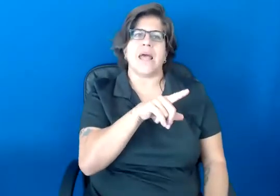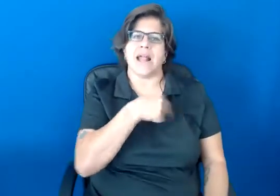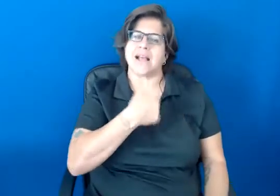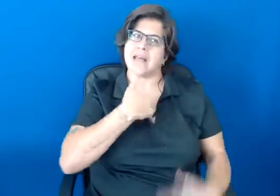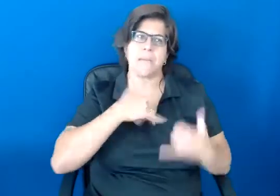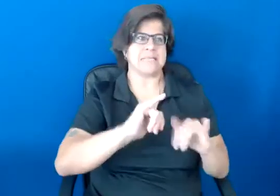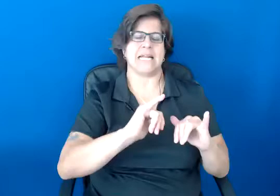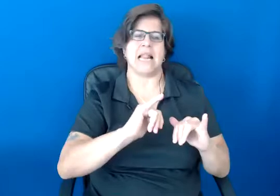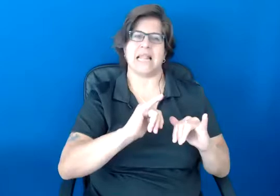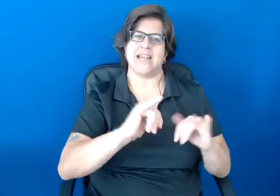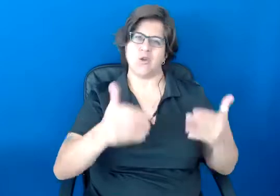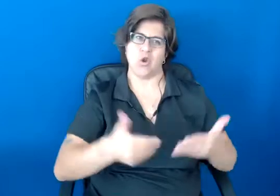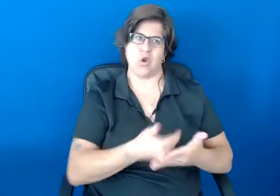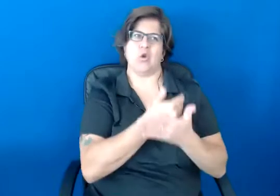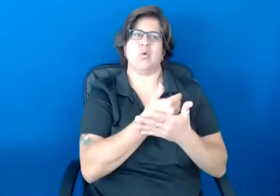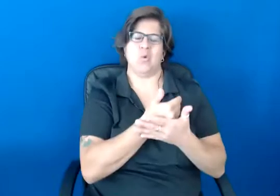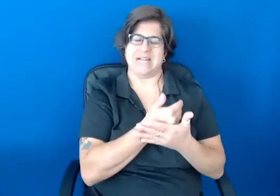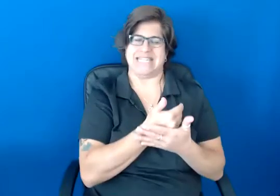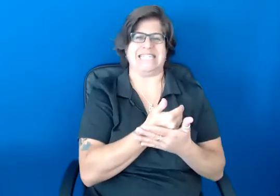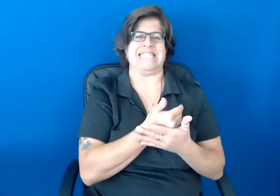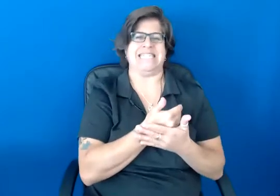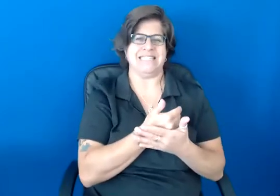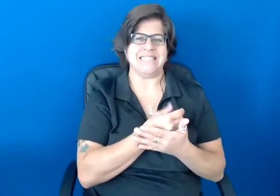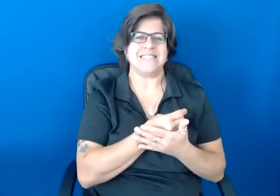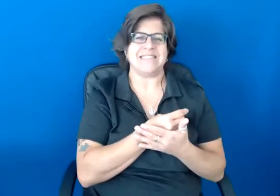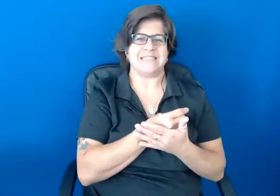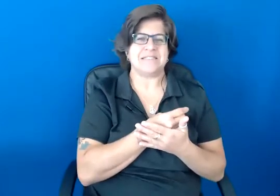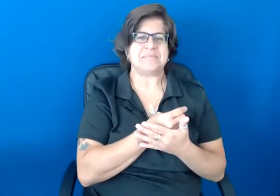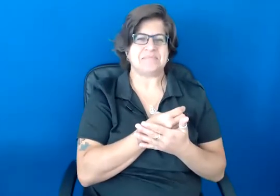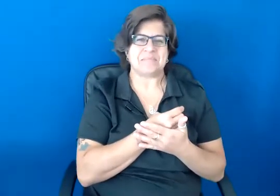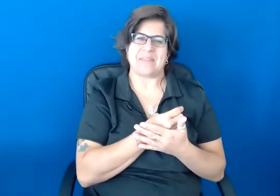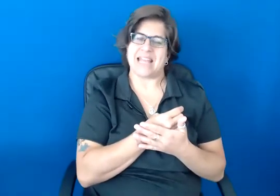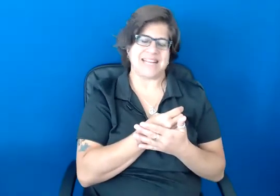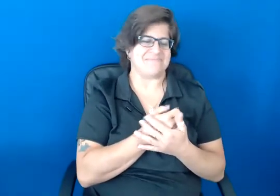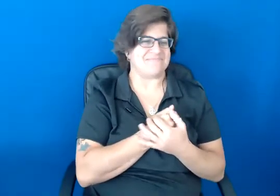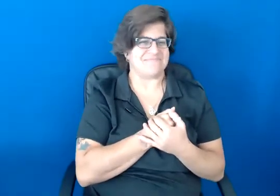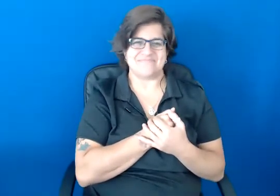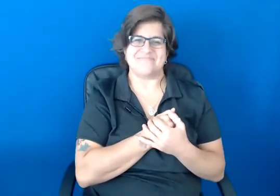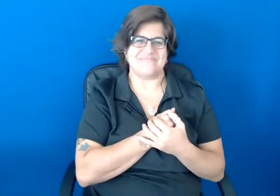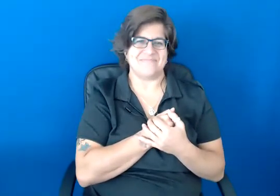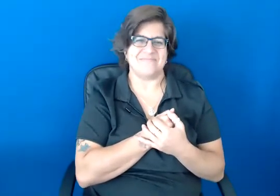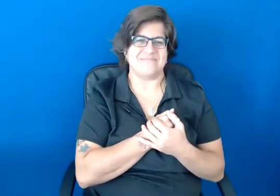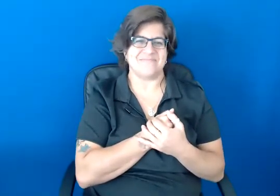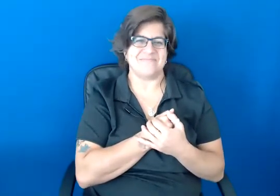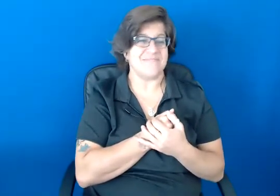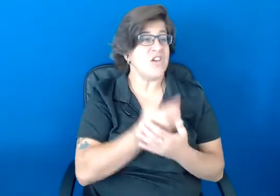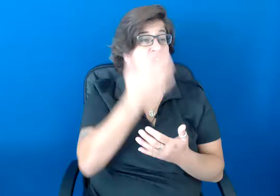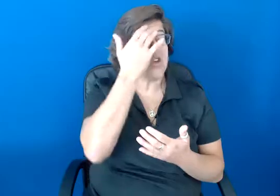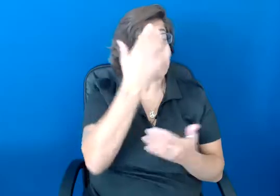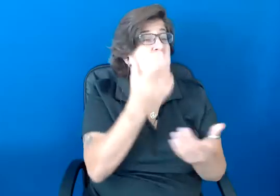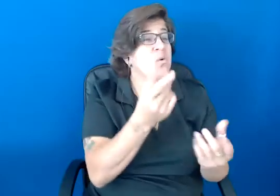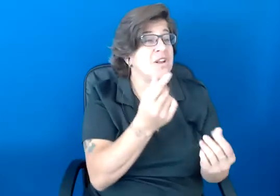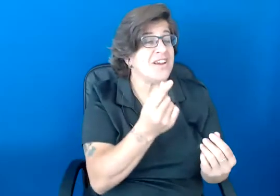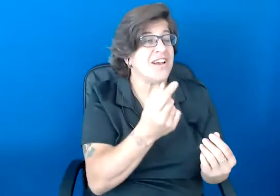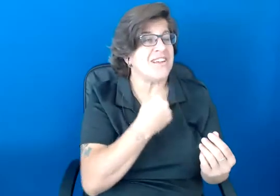I'm still new at this game. And it just, you know what it does for me?